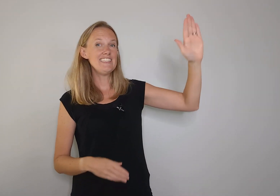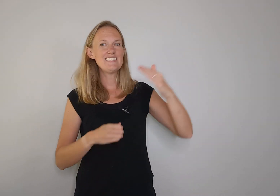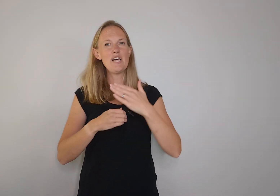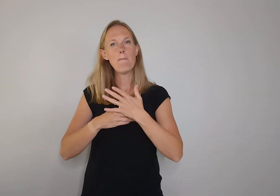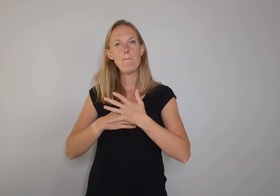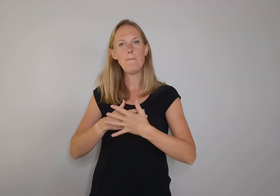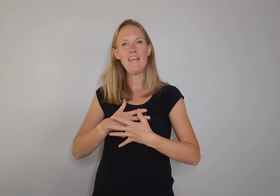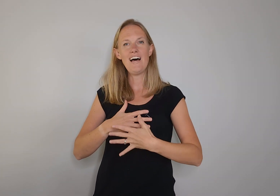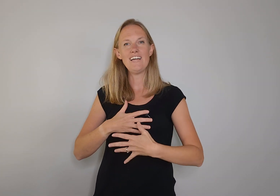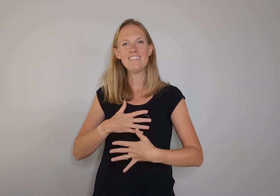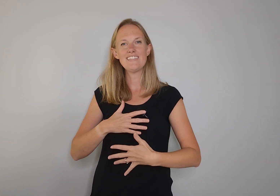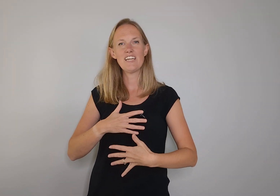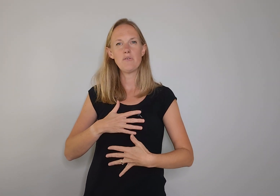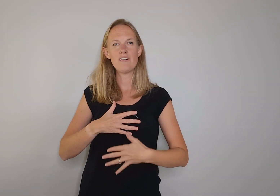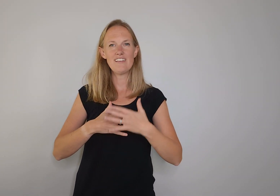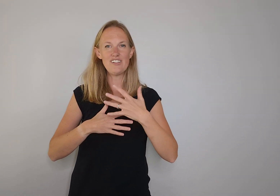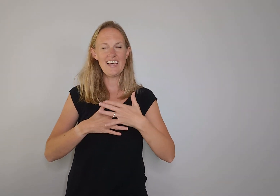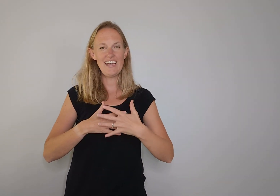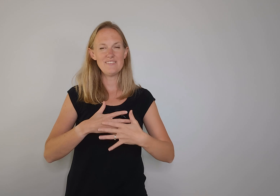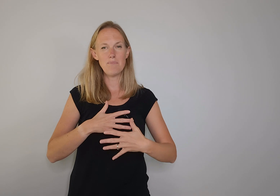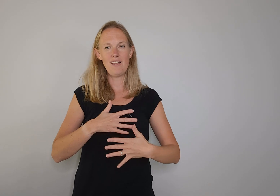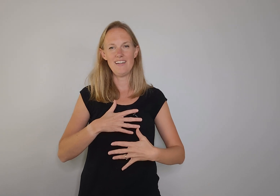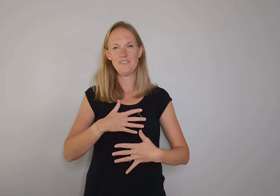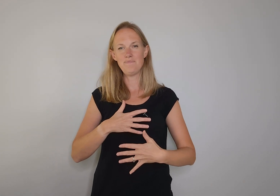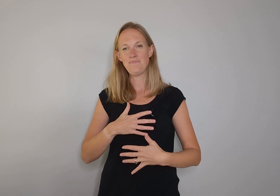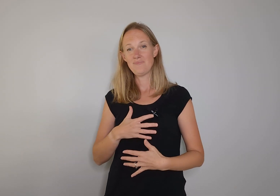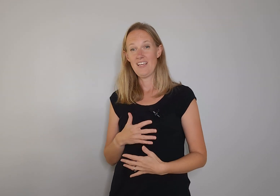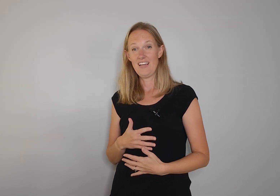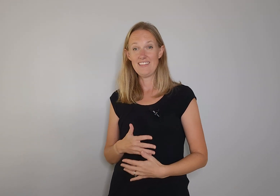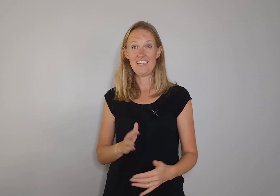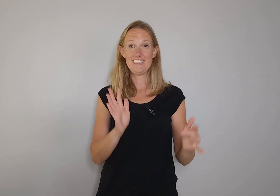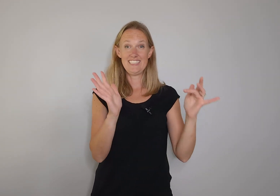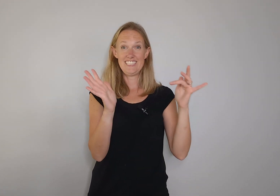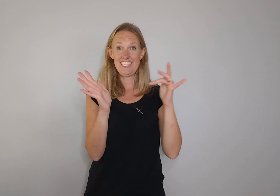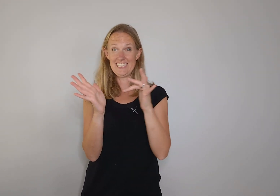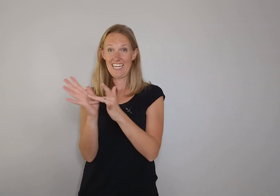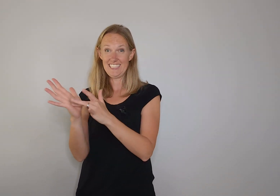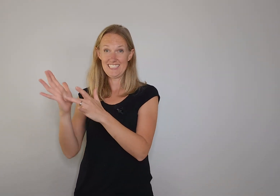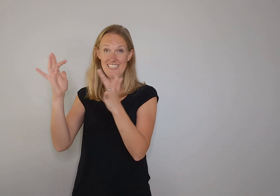his blood. Okay, we already learned that, blood. And then it says Jesus,